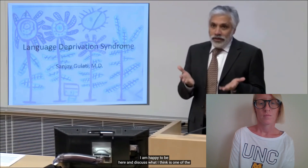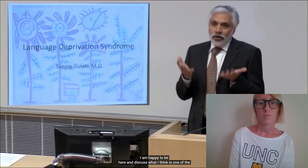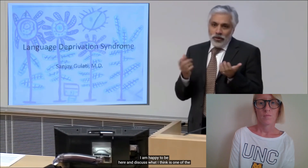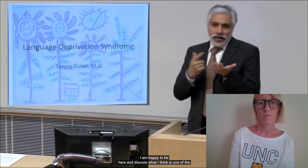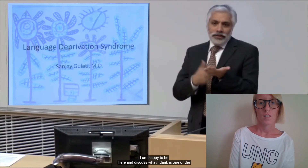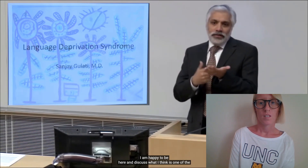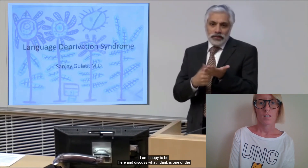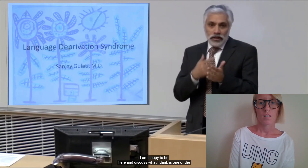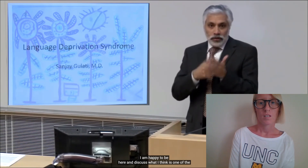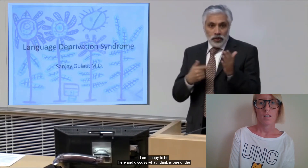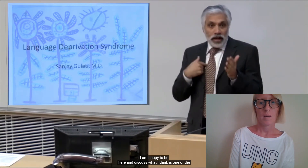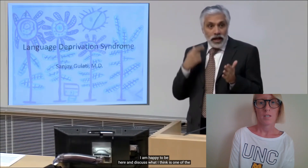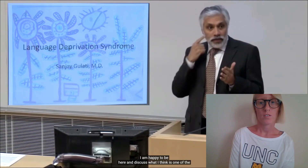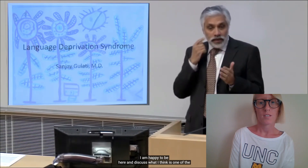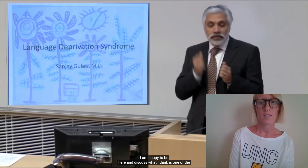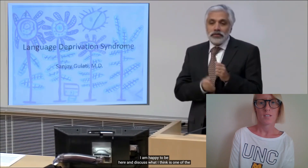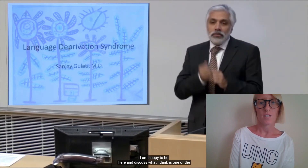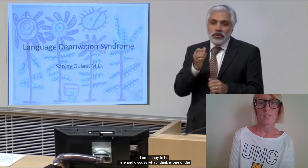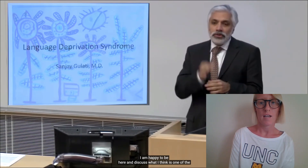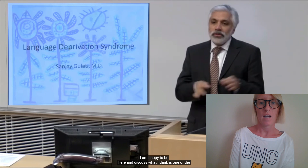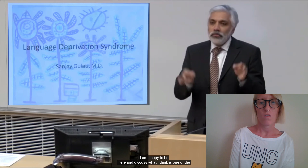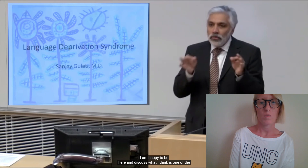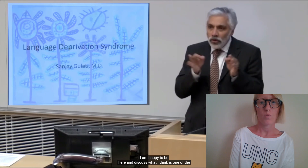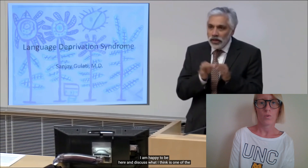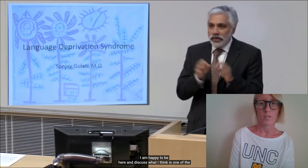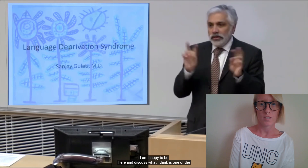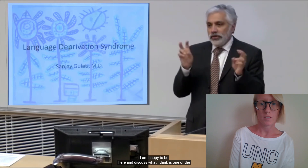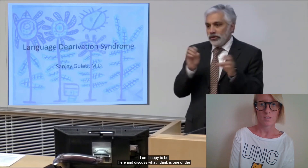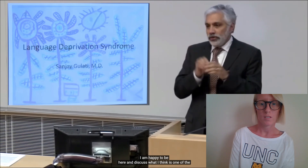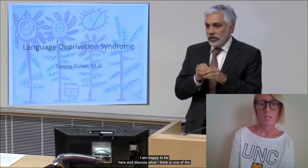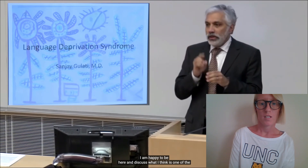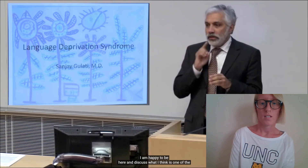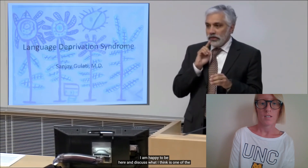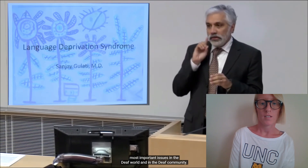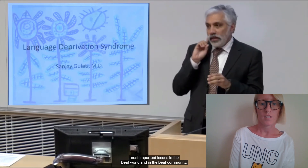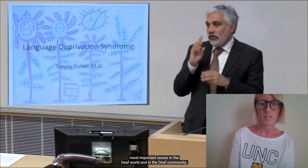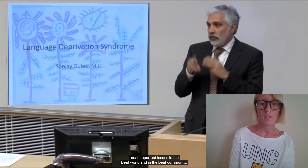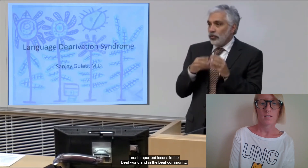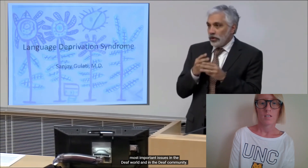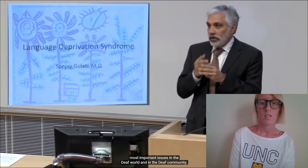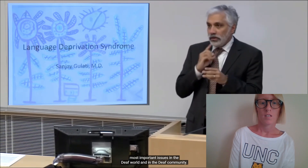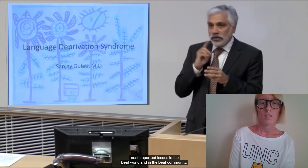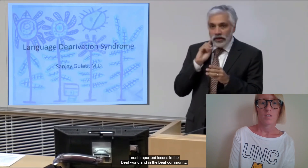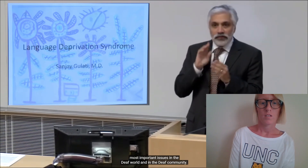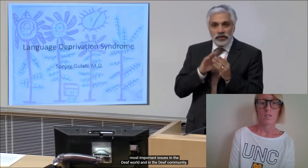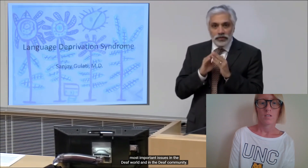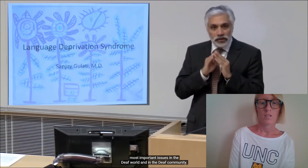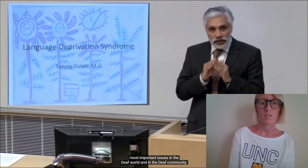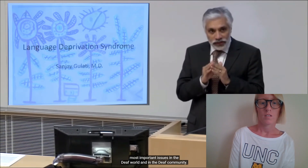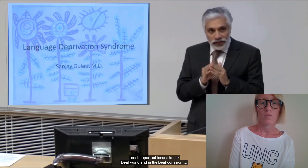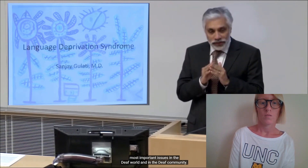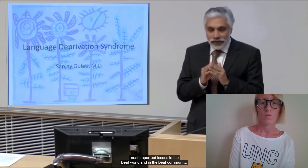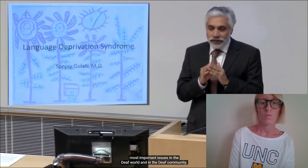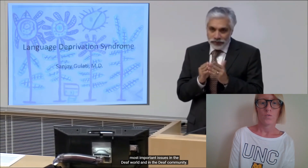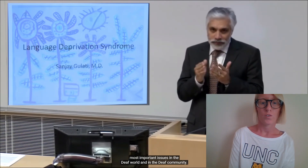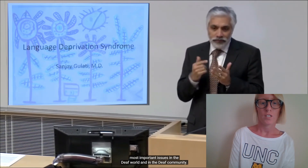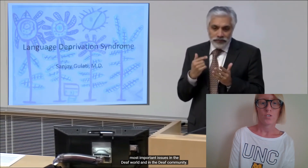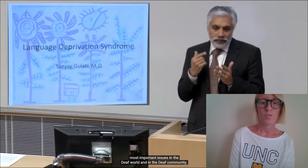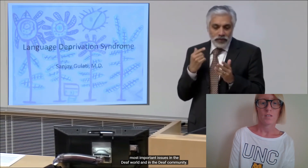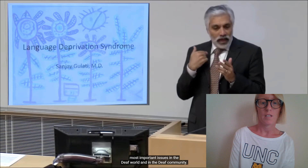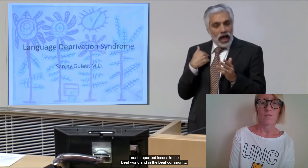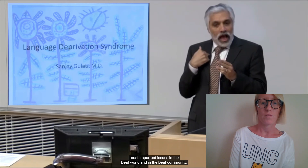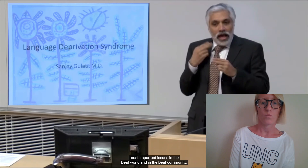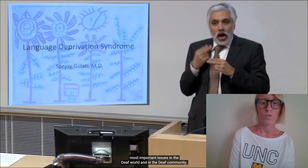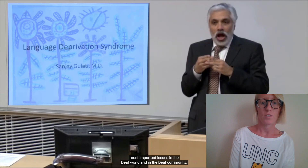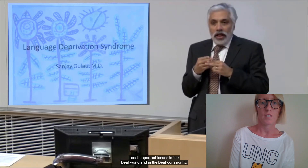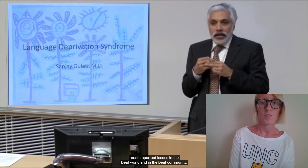I'm happy to be here I'm here to discuss how important and discuss what I think is one of the most it is important issues in the deaf world and in for the deaf